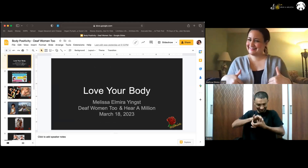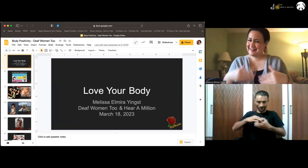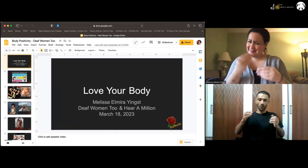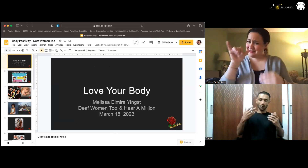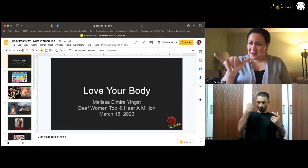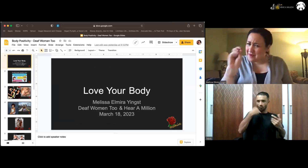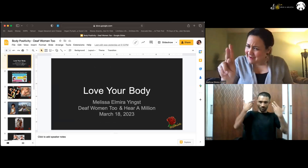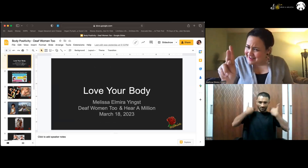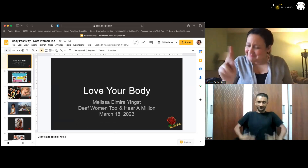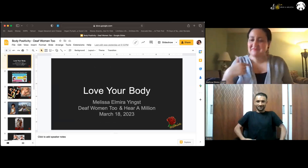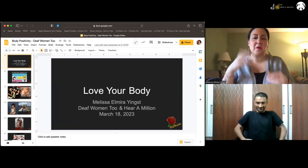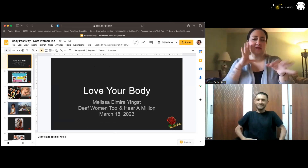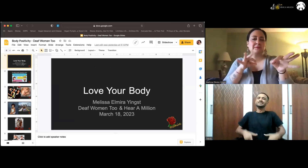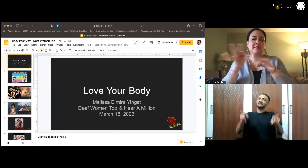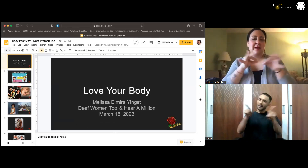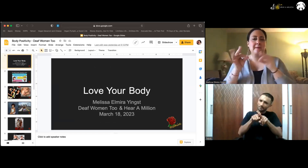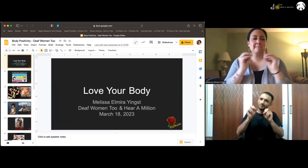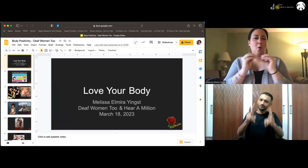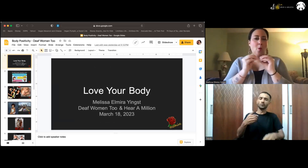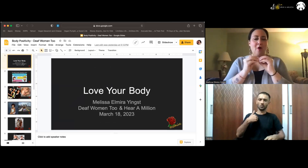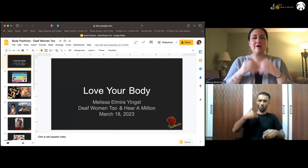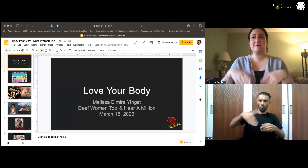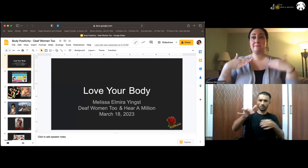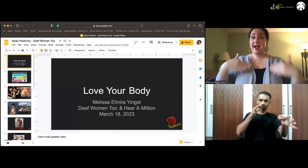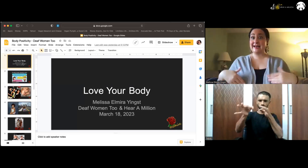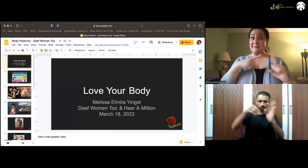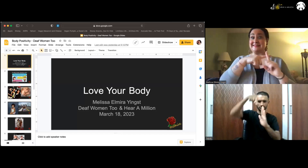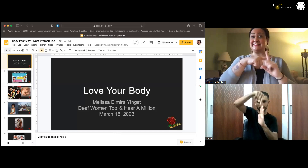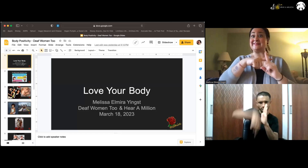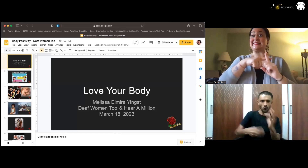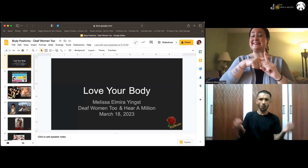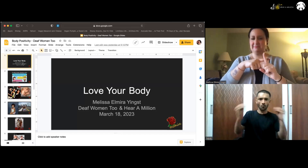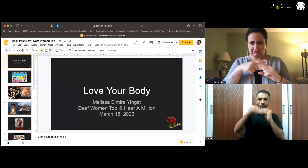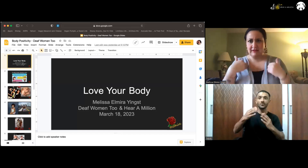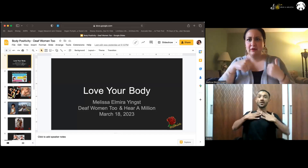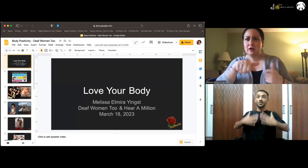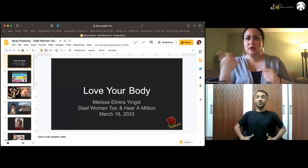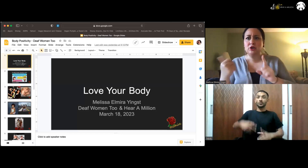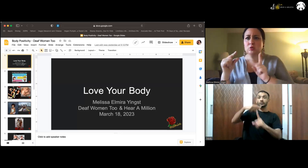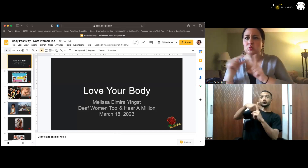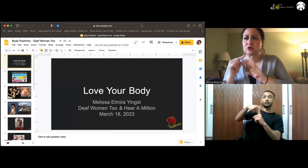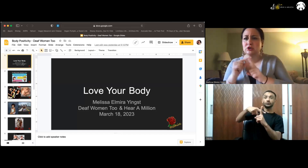You have to be connected. You have to love who you are, and I will take you